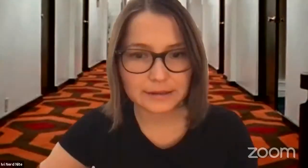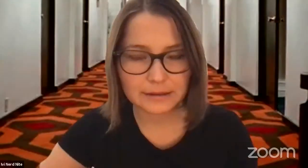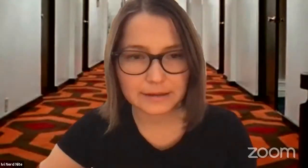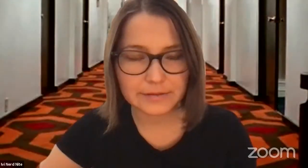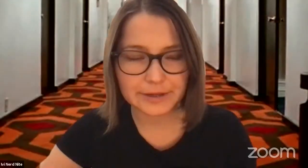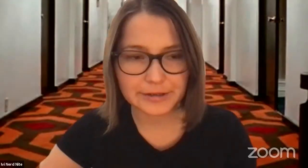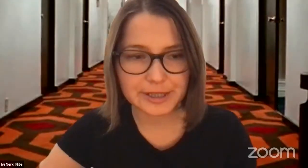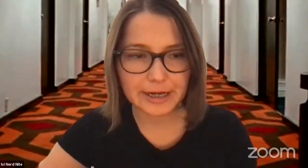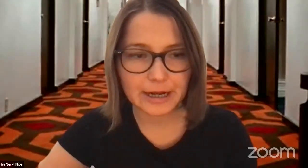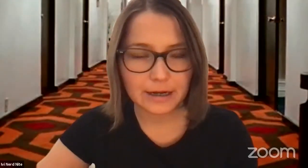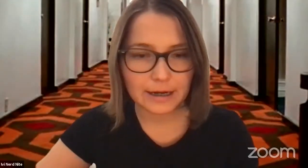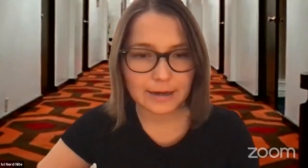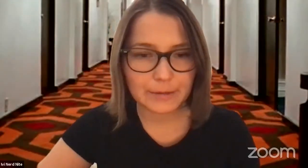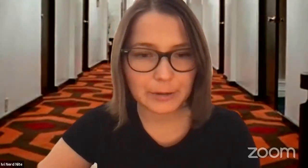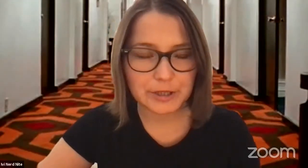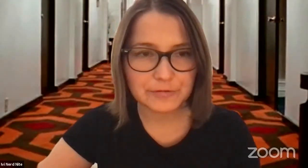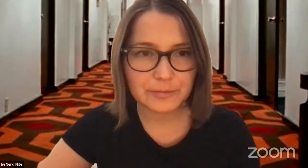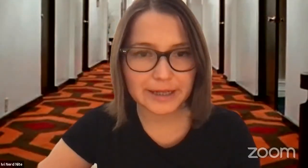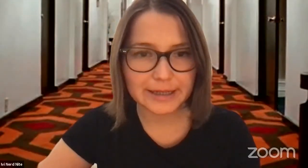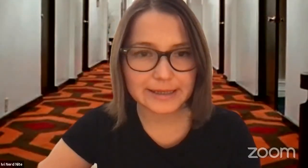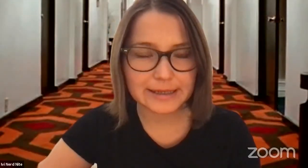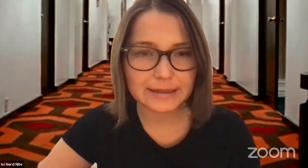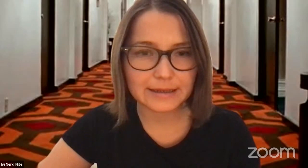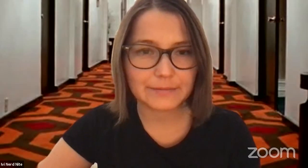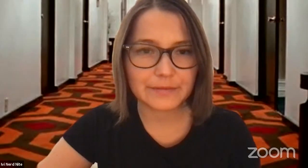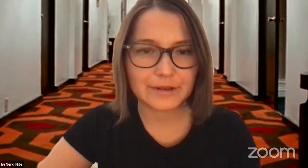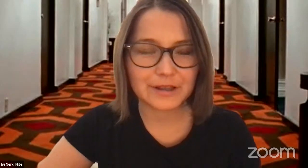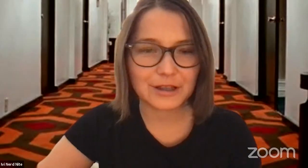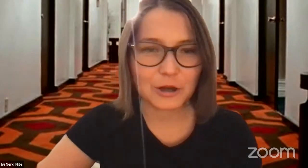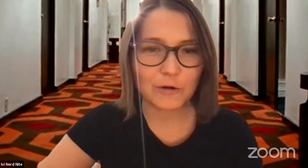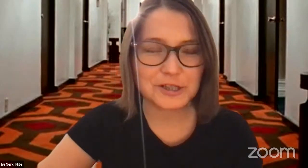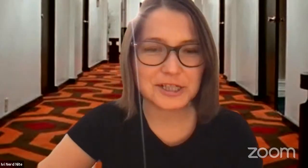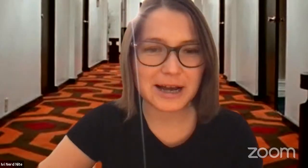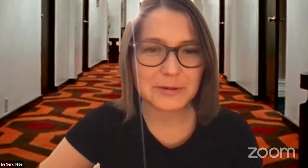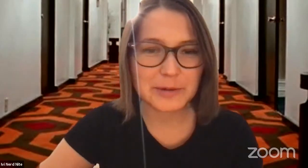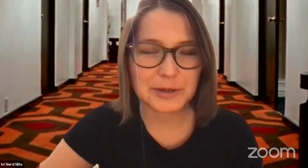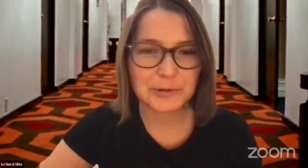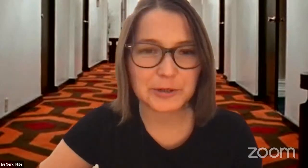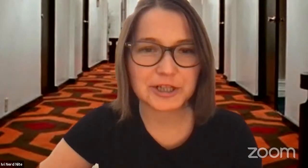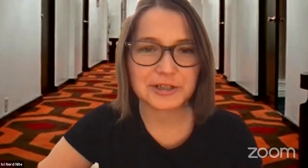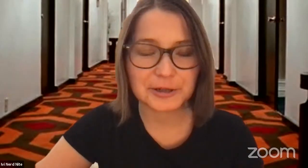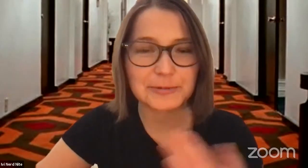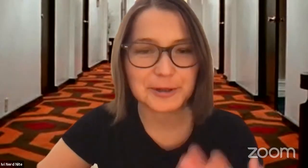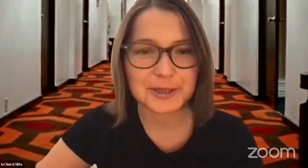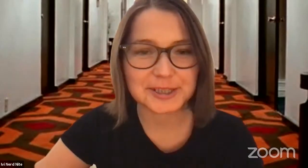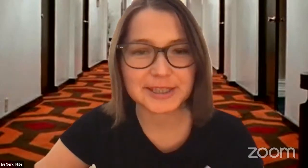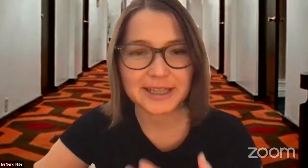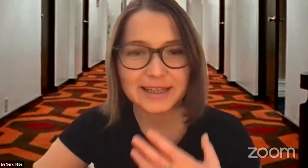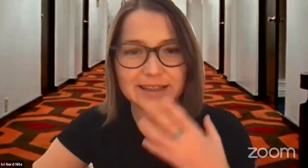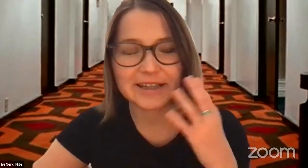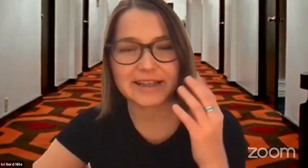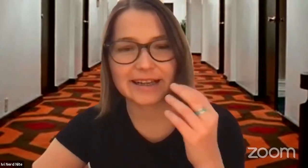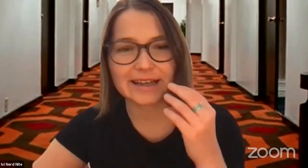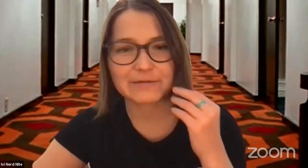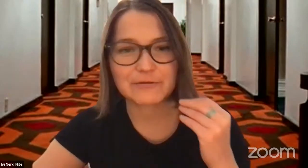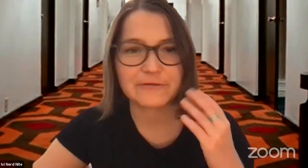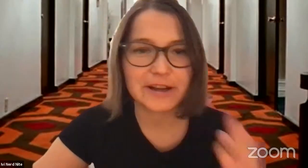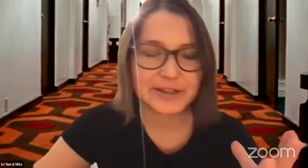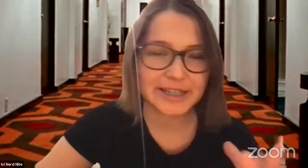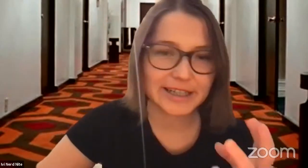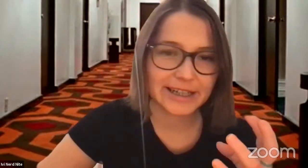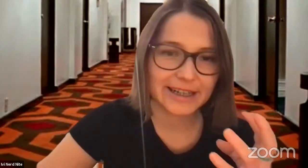That is very interesting. Question from me is, oftentimes when you watch interpreters, they